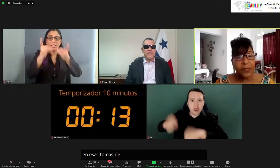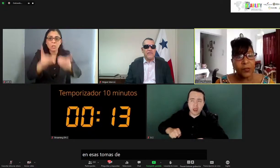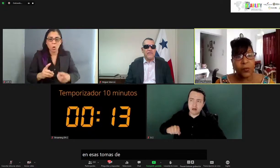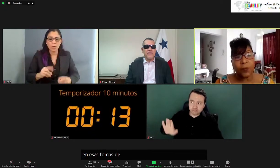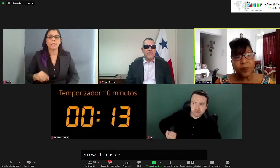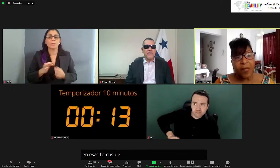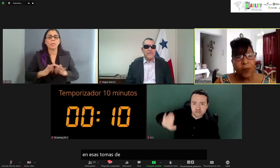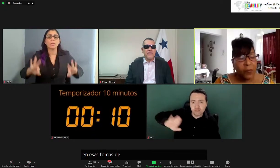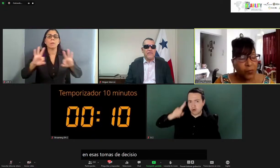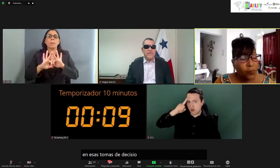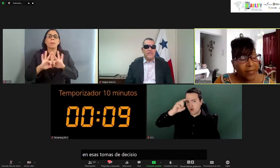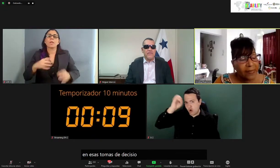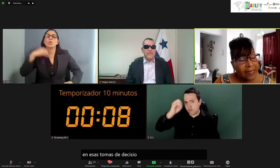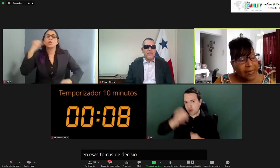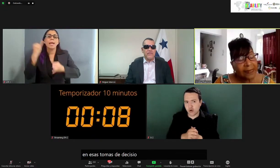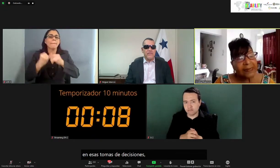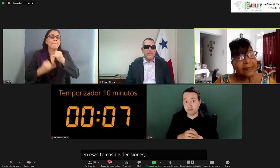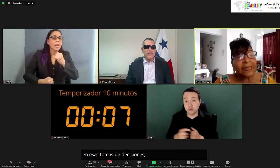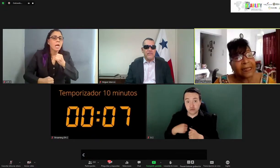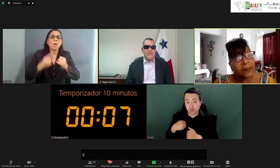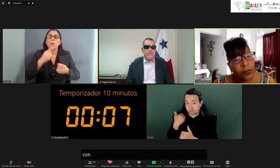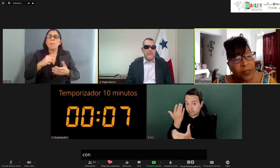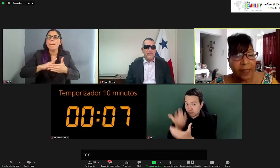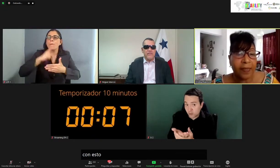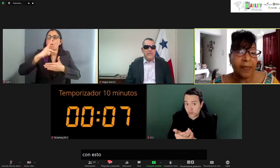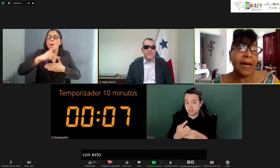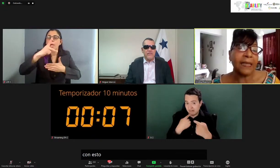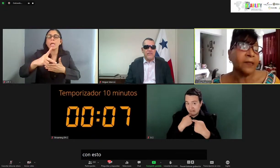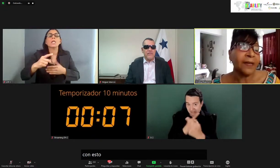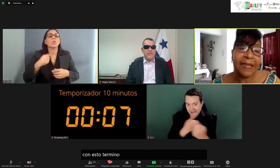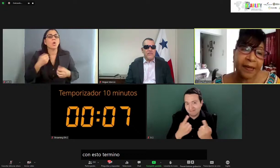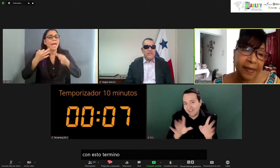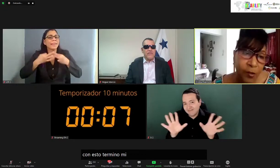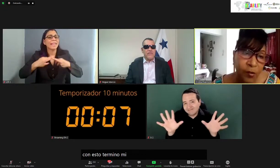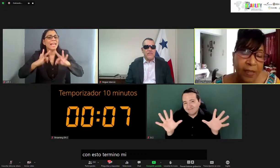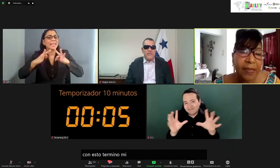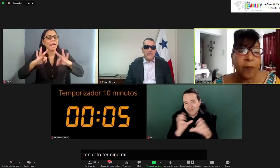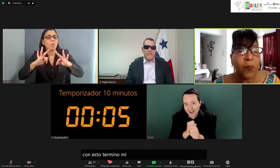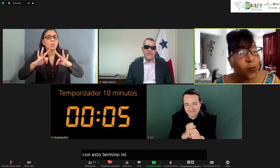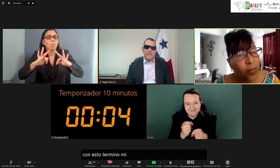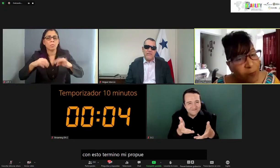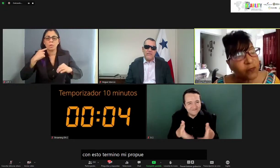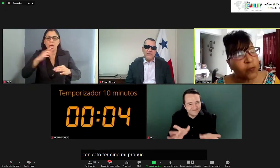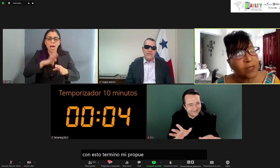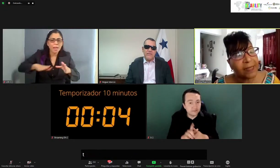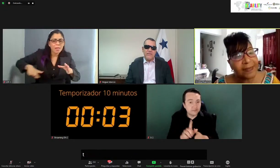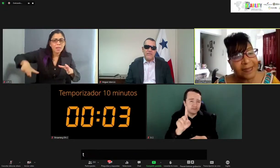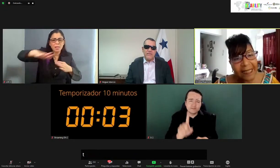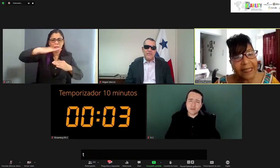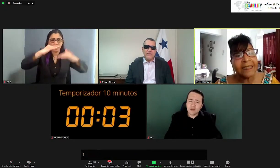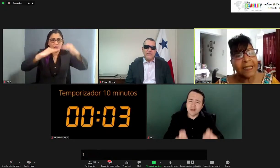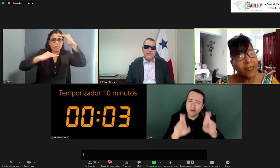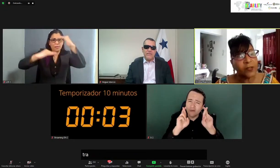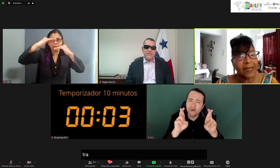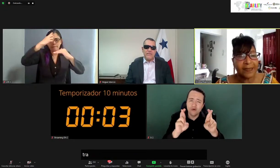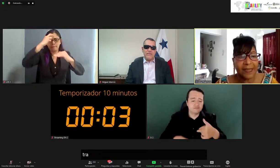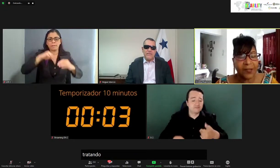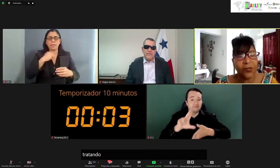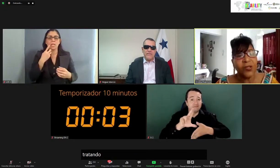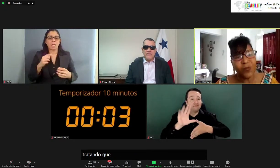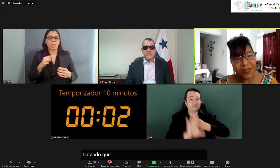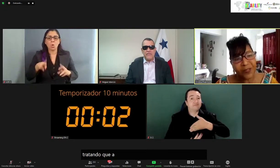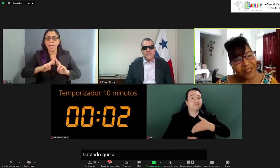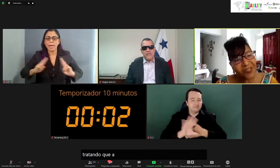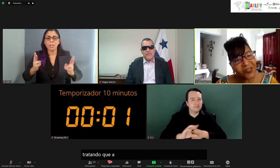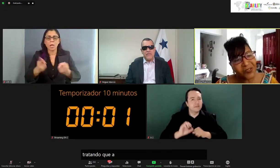recommendations i will finalize my proposal so that at regional level we can